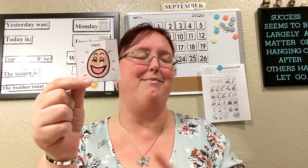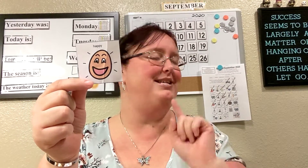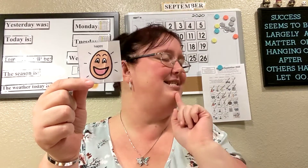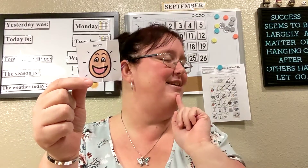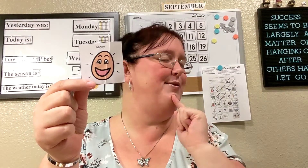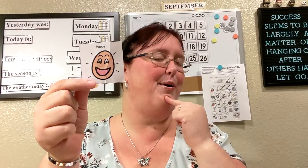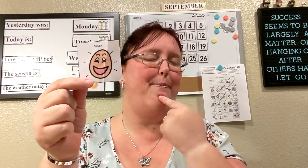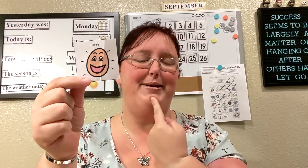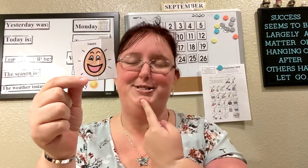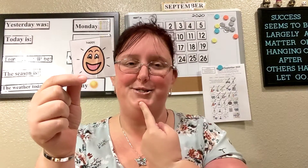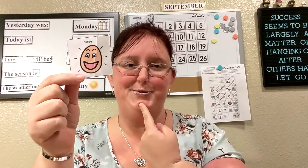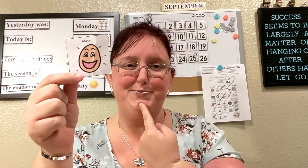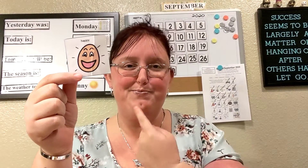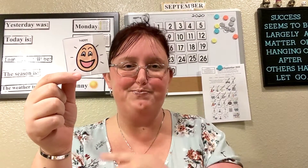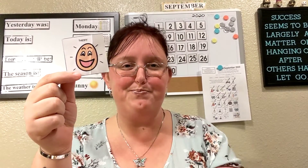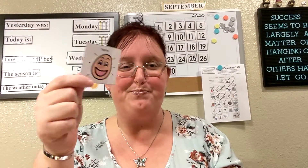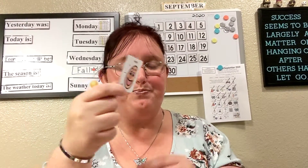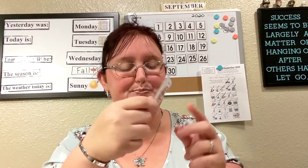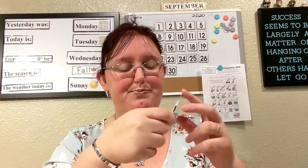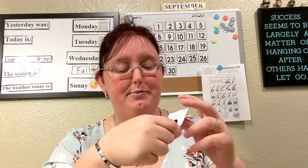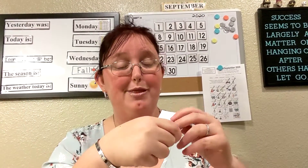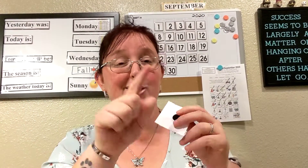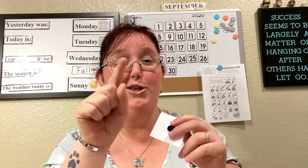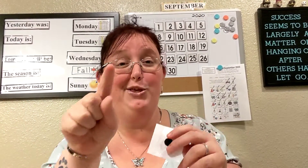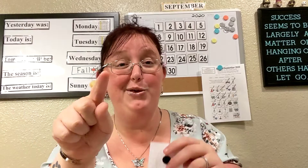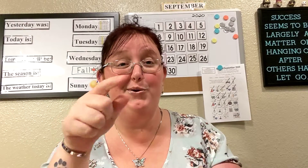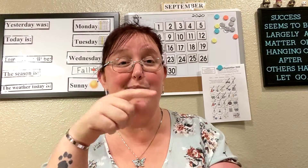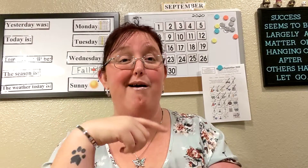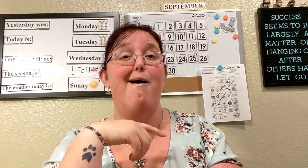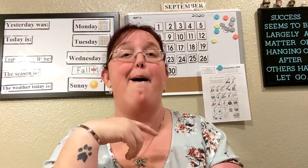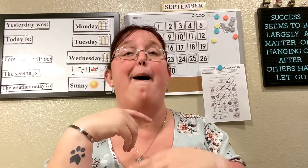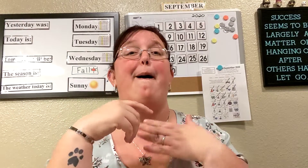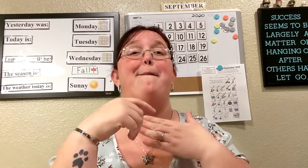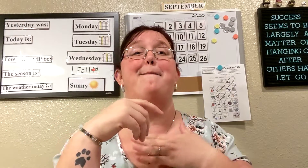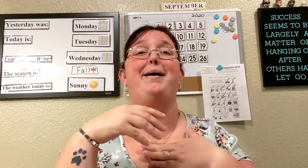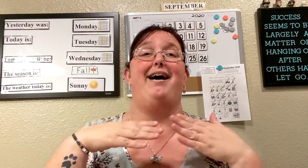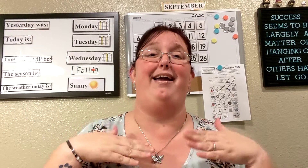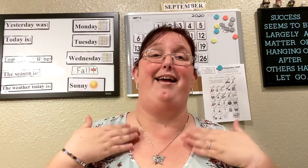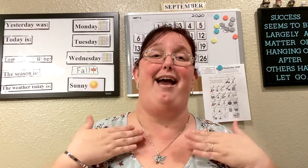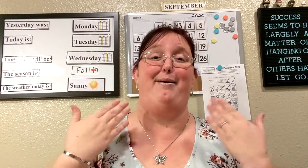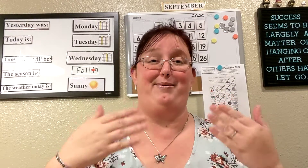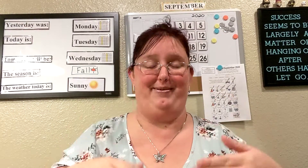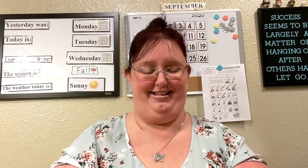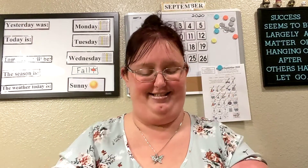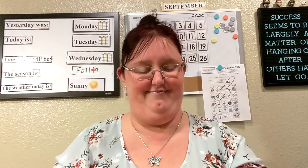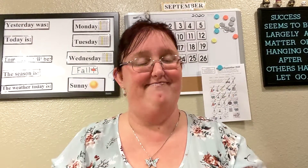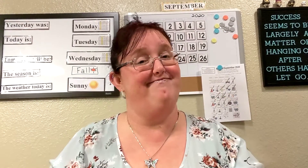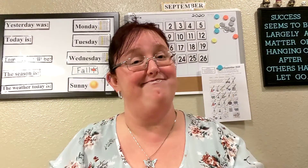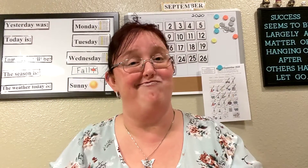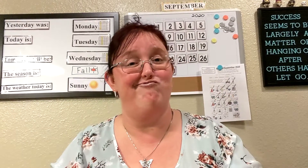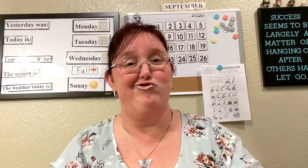Because even though I miss you, you are my happy place. It's